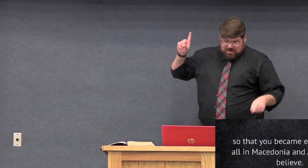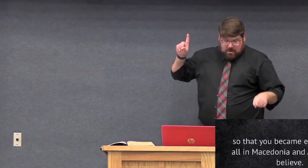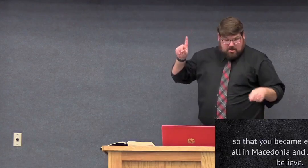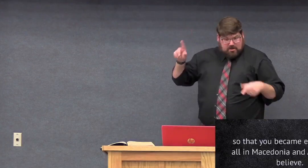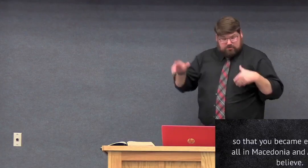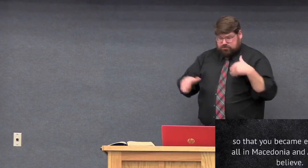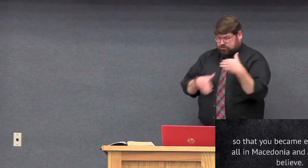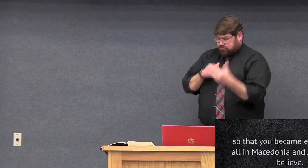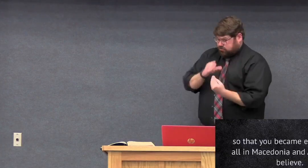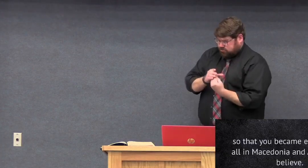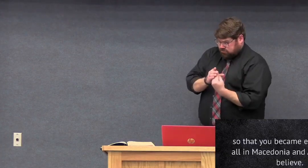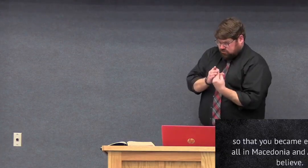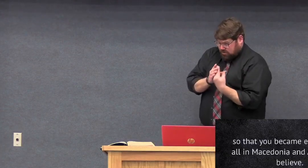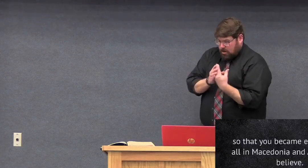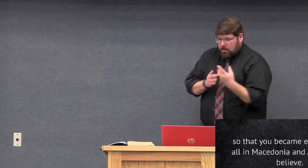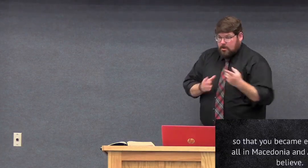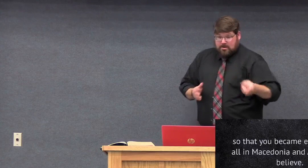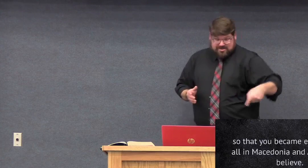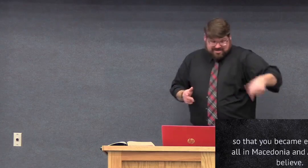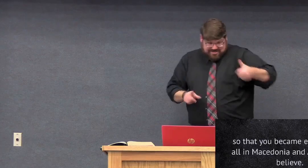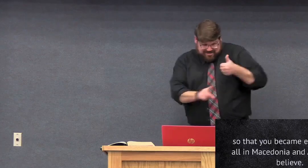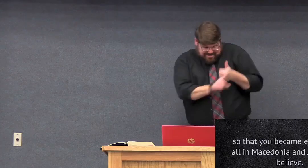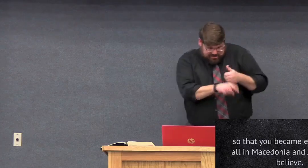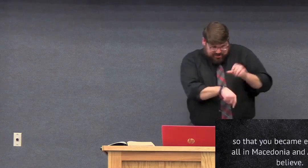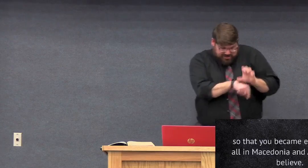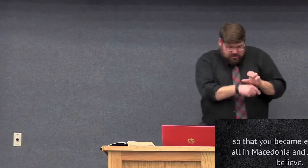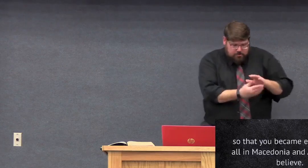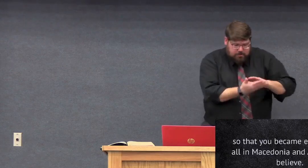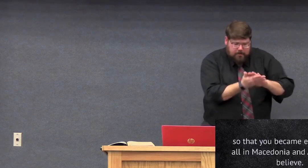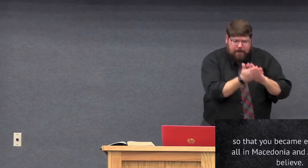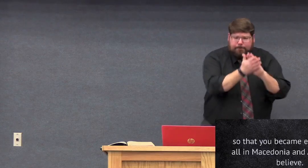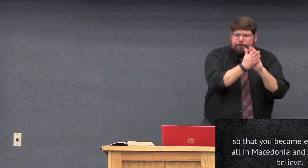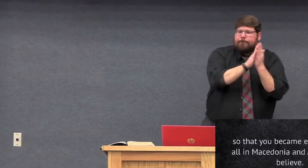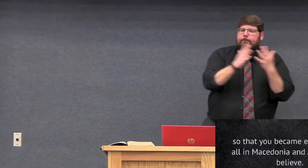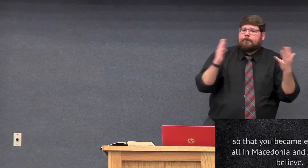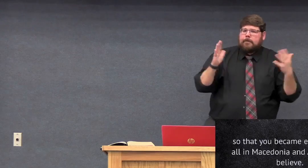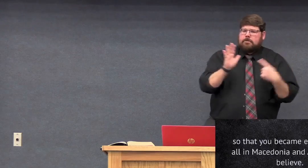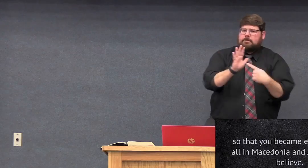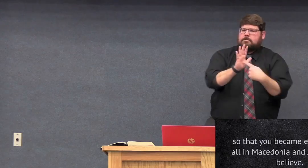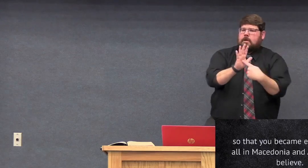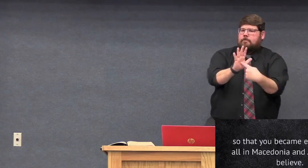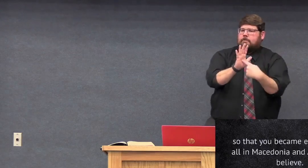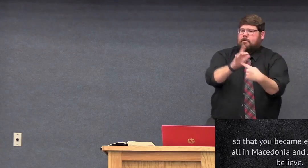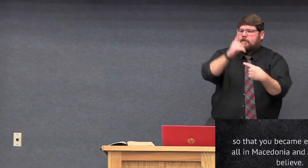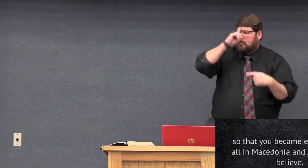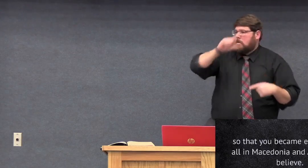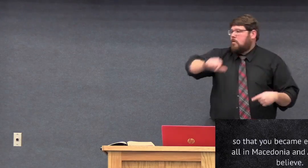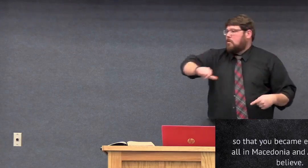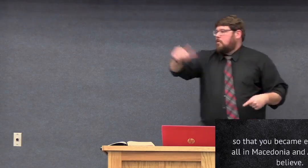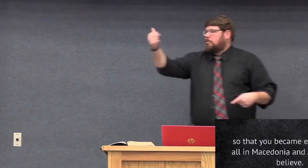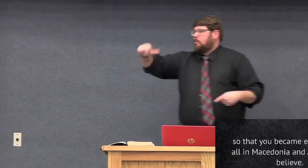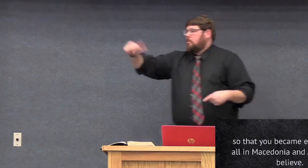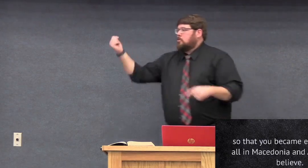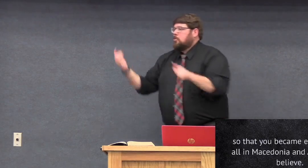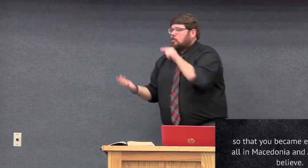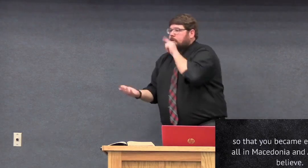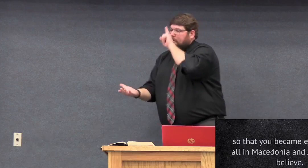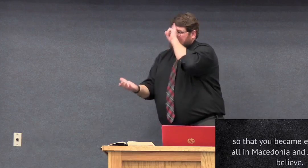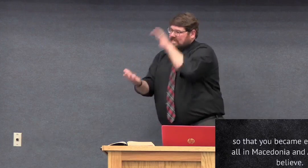In verse 7, it says, so that you became examples to all in Macedonia and Achaia who